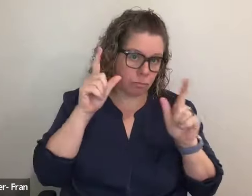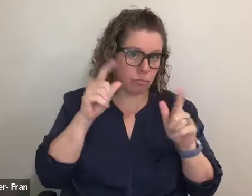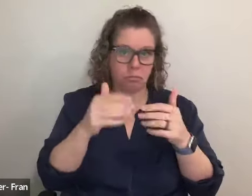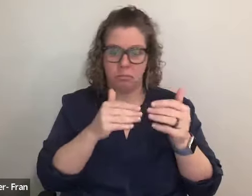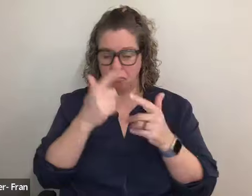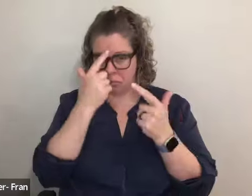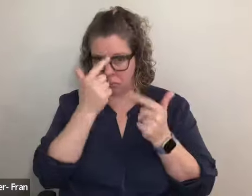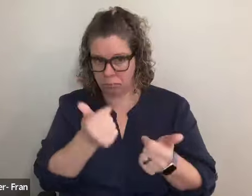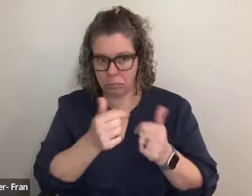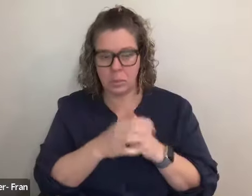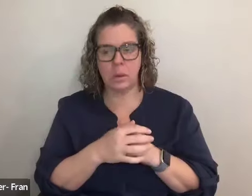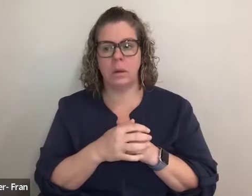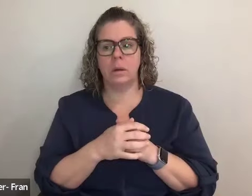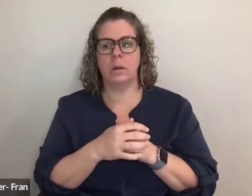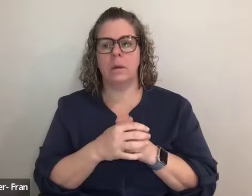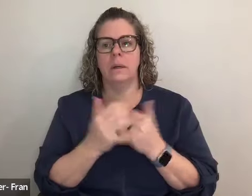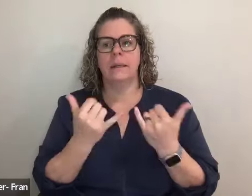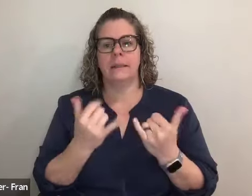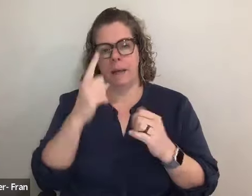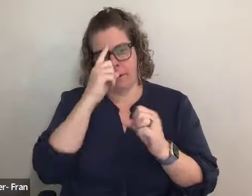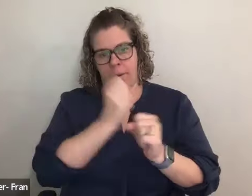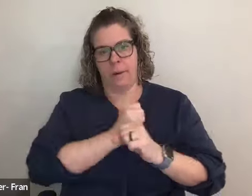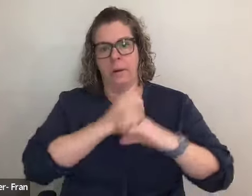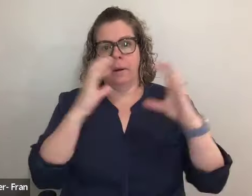doesn't. I invite you to imagine